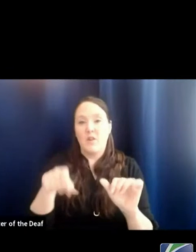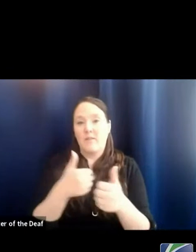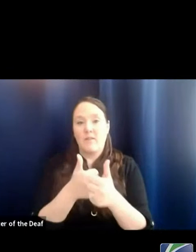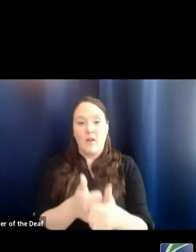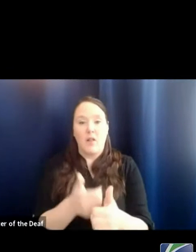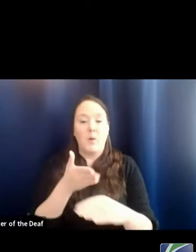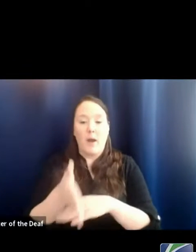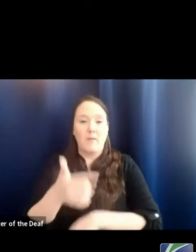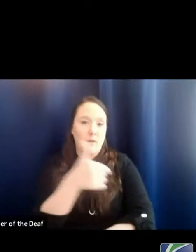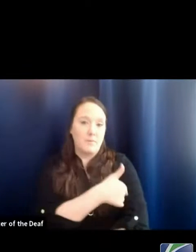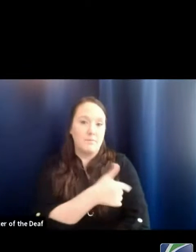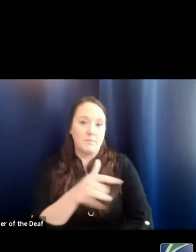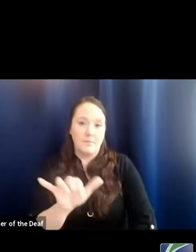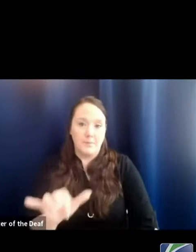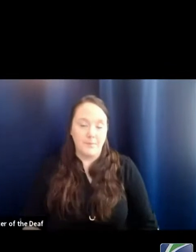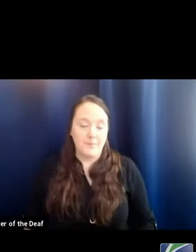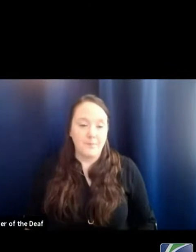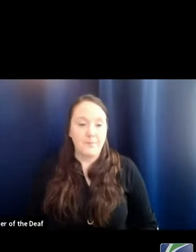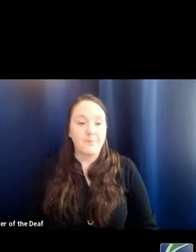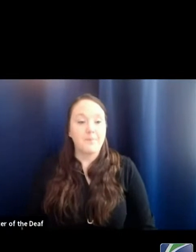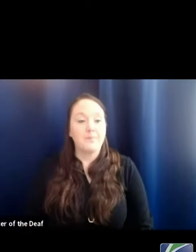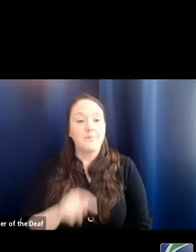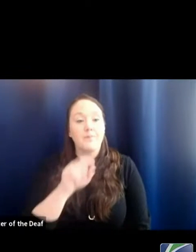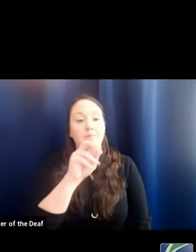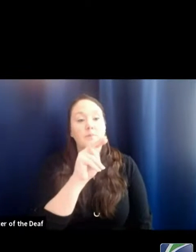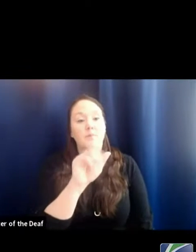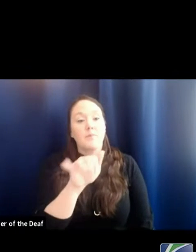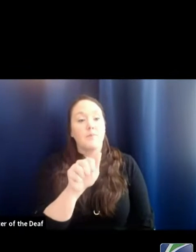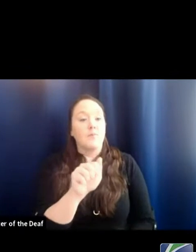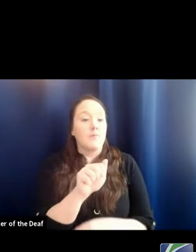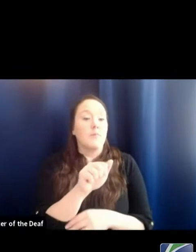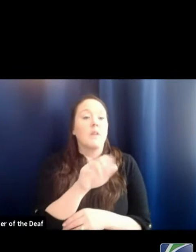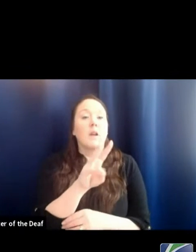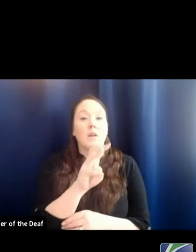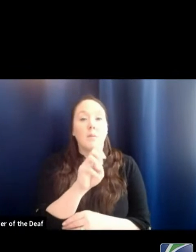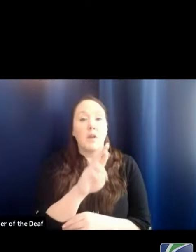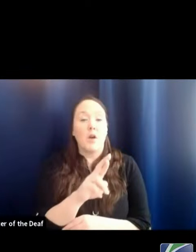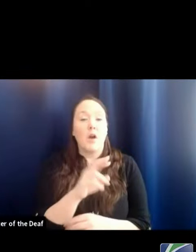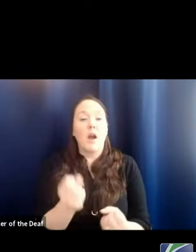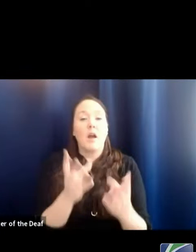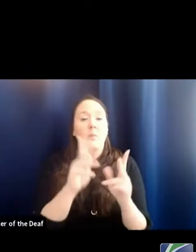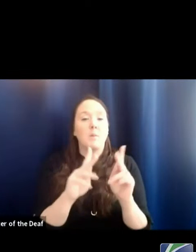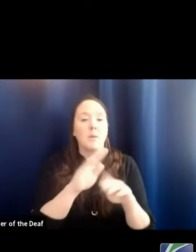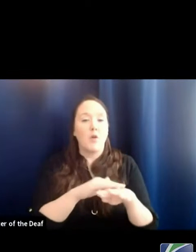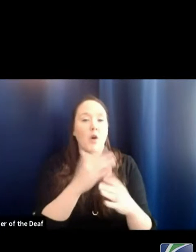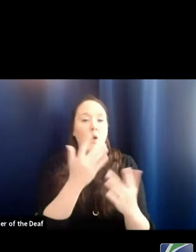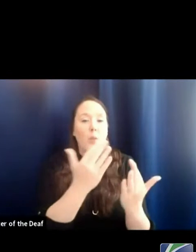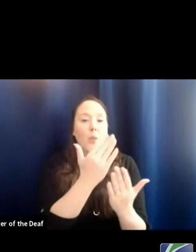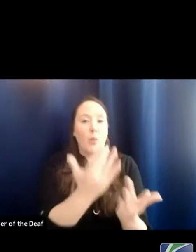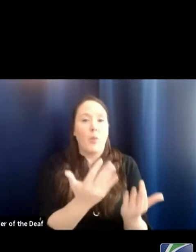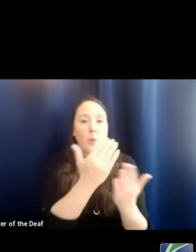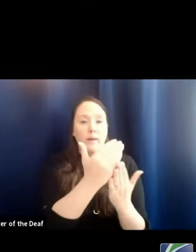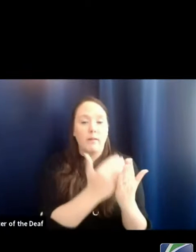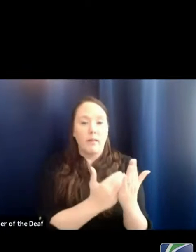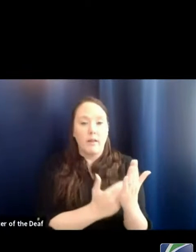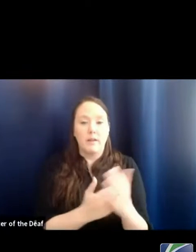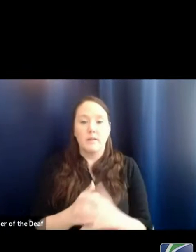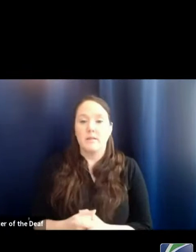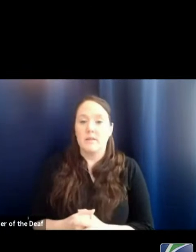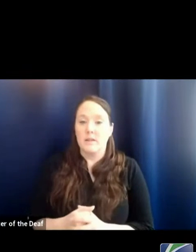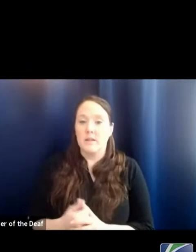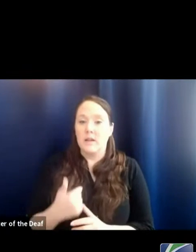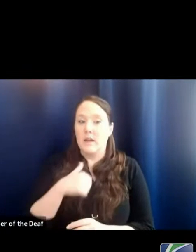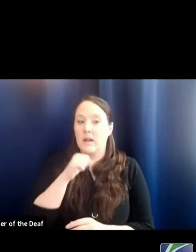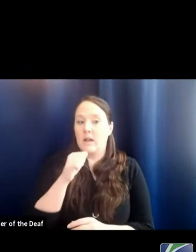vaccinated. From Tanya with WBIR, how many people are currently on the waiting list? I don't have